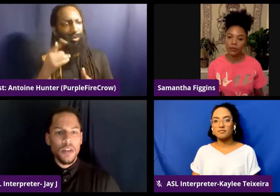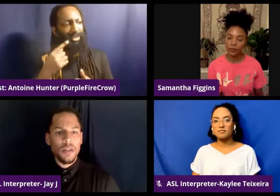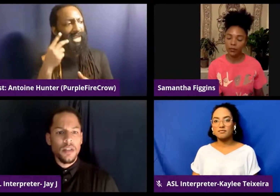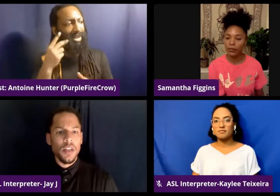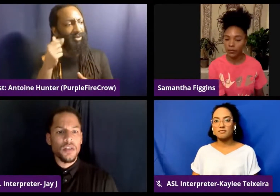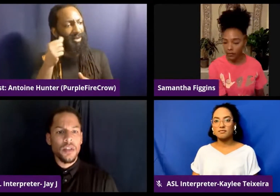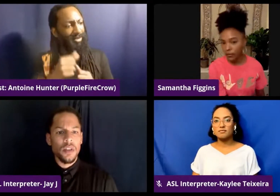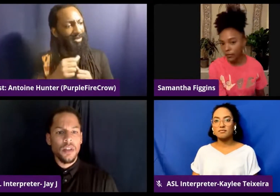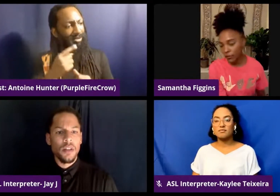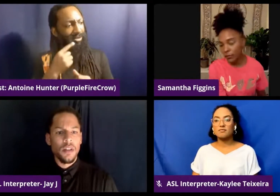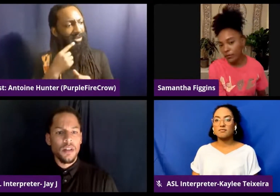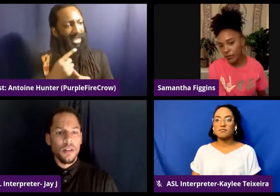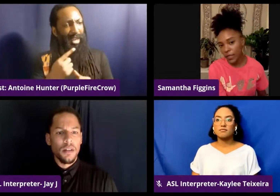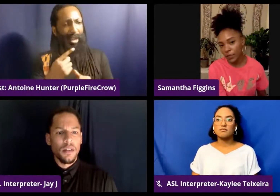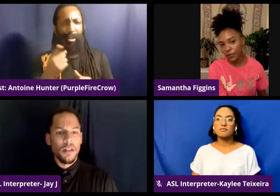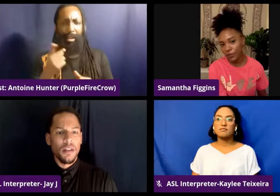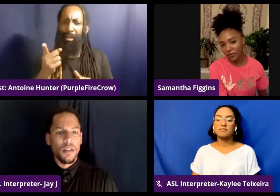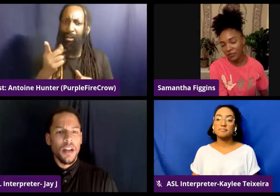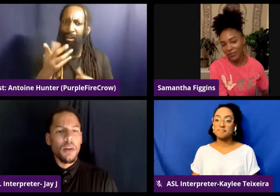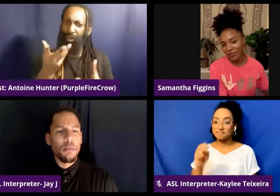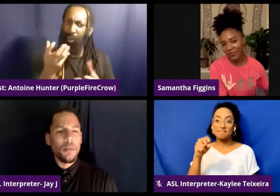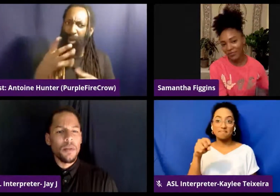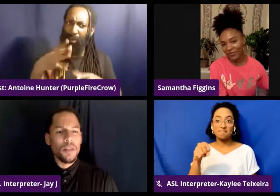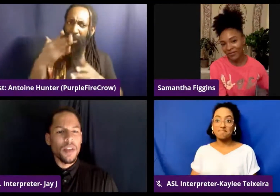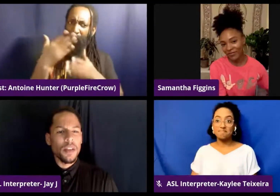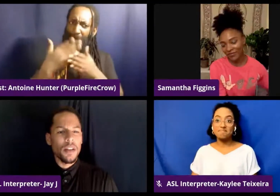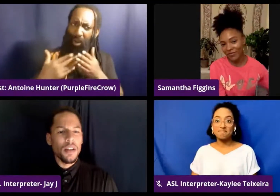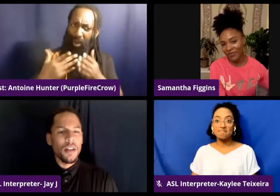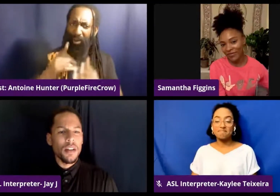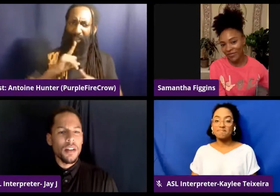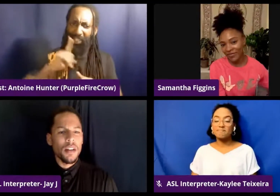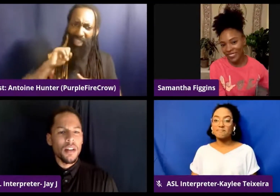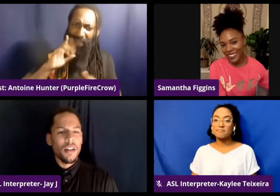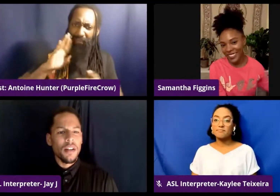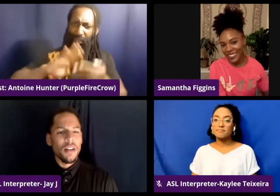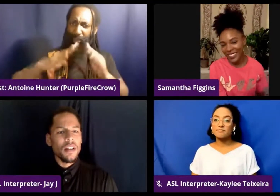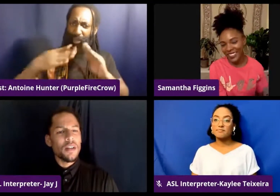yourself onto that journey. Yeah. I remember you saying